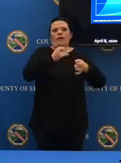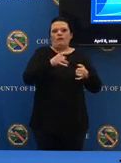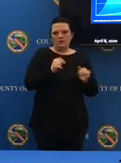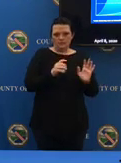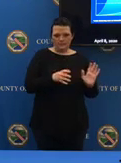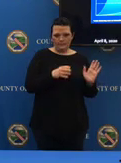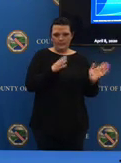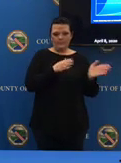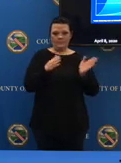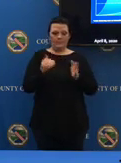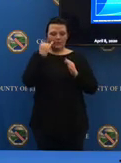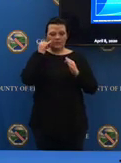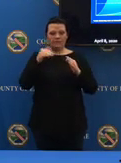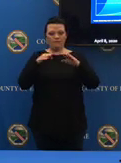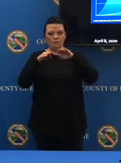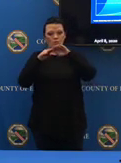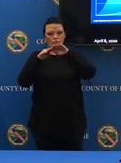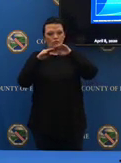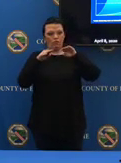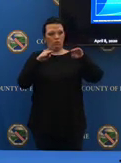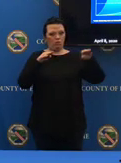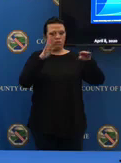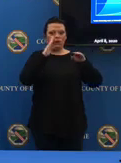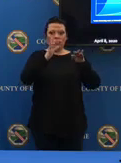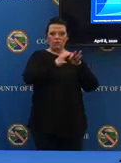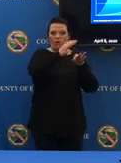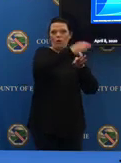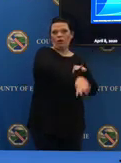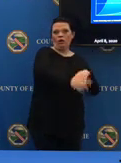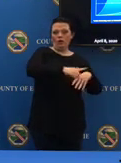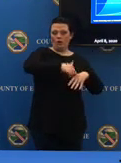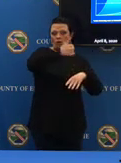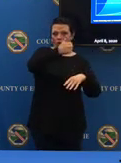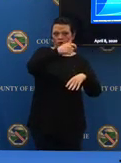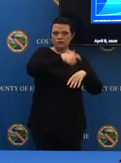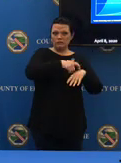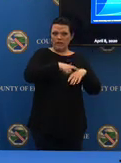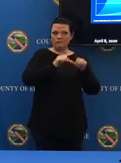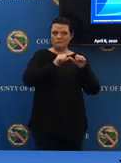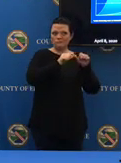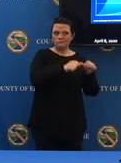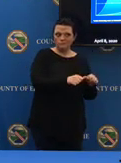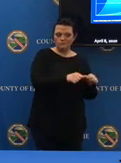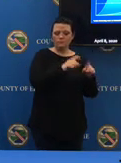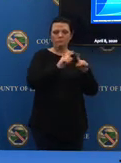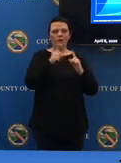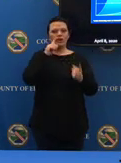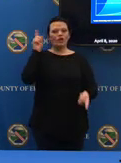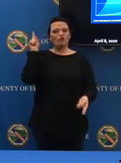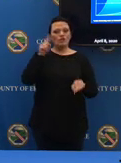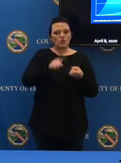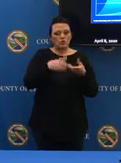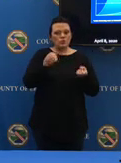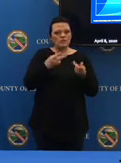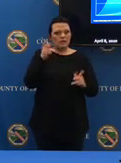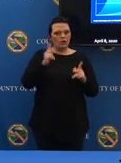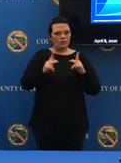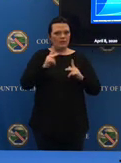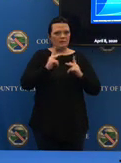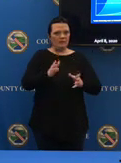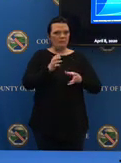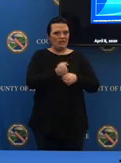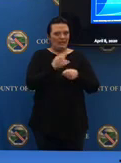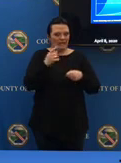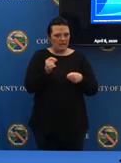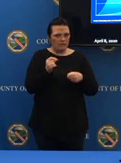us longer to get out of it, but it also reduces the number of individuals who contract it, who